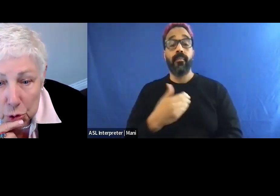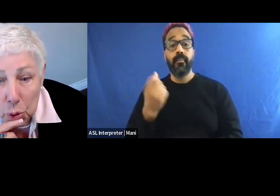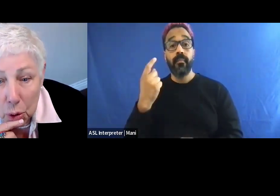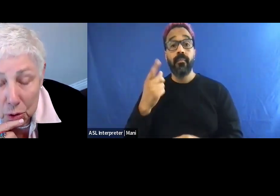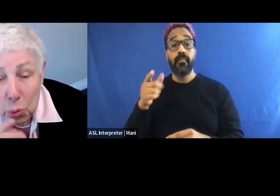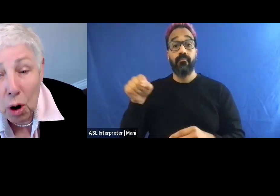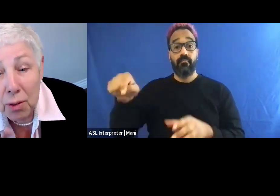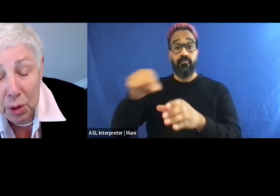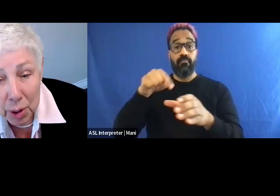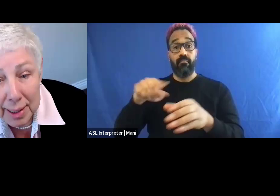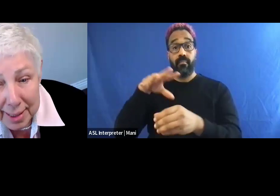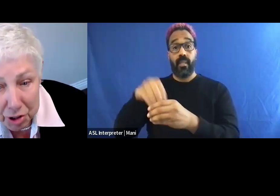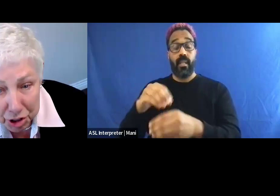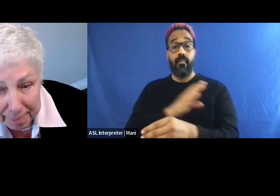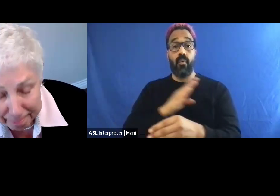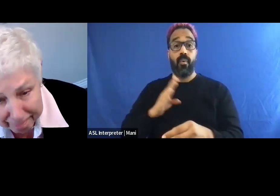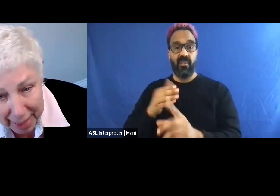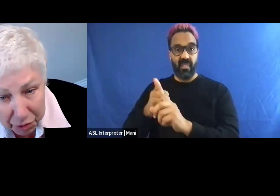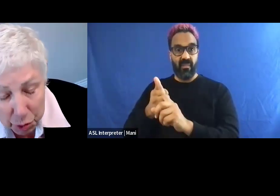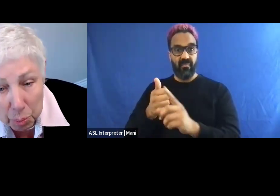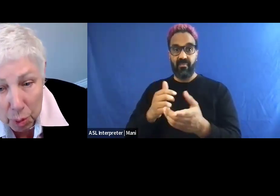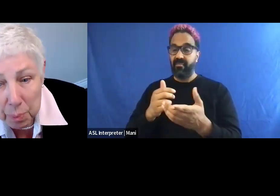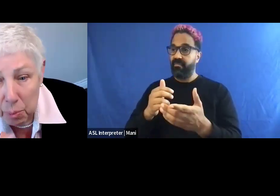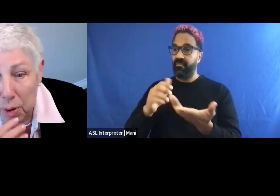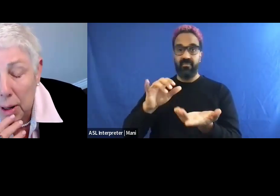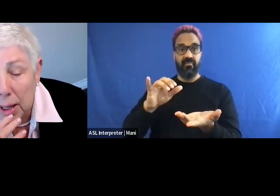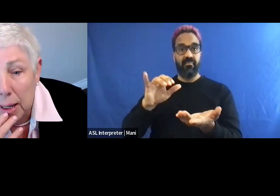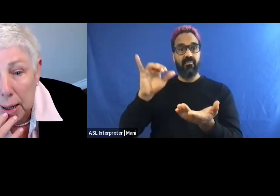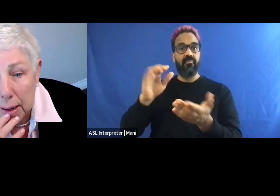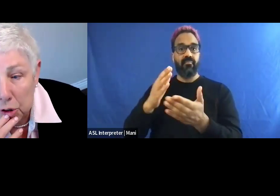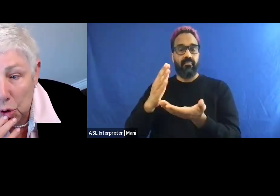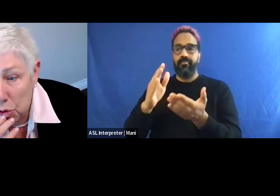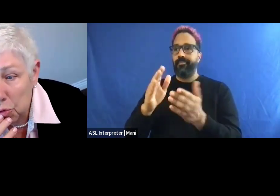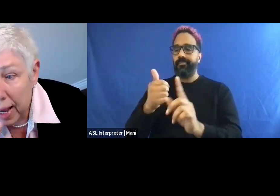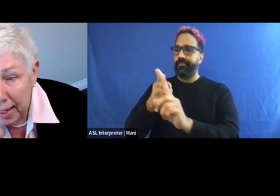You are the organization. If you're a board member,